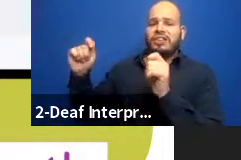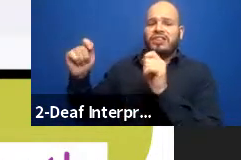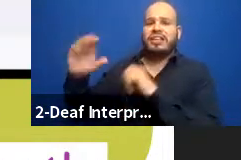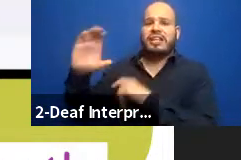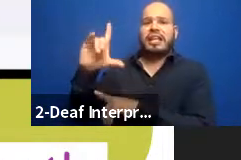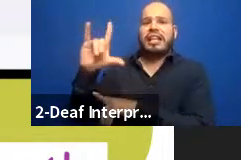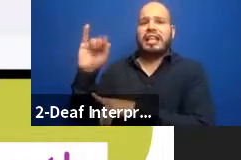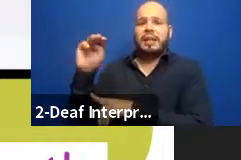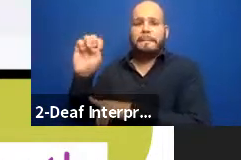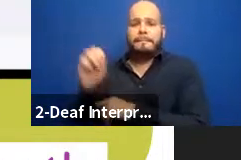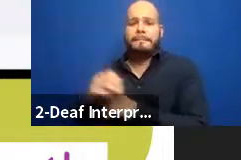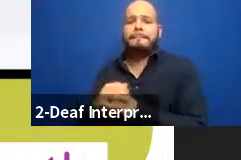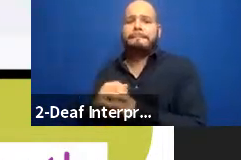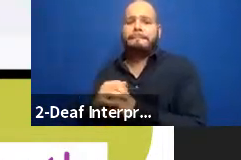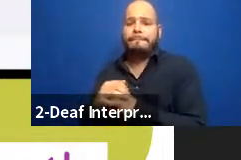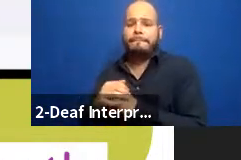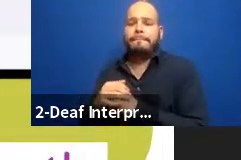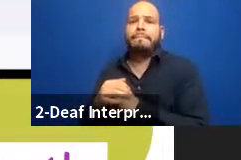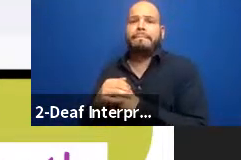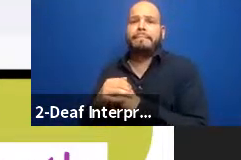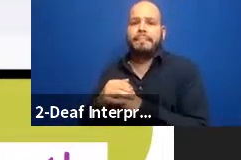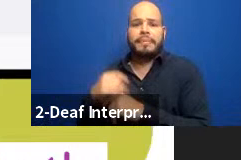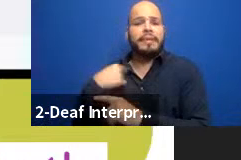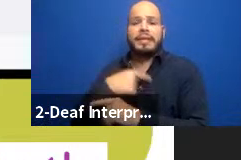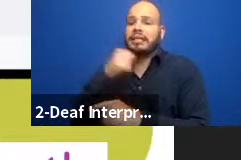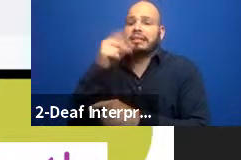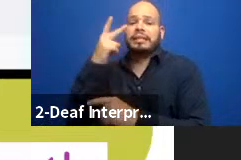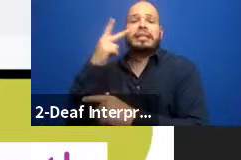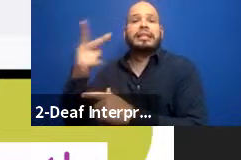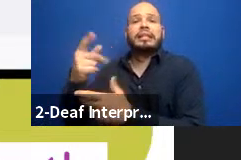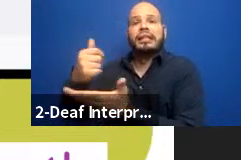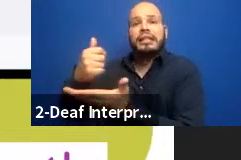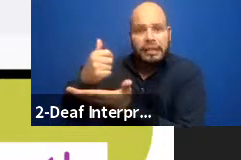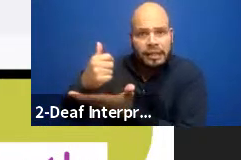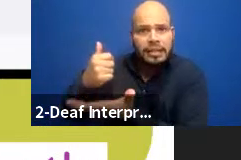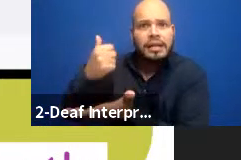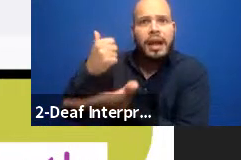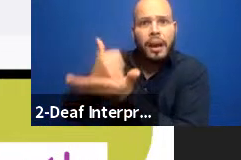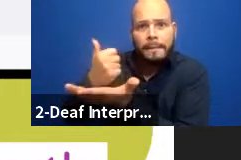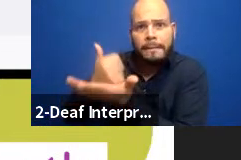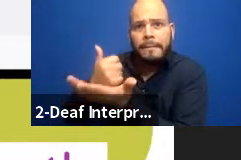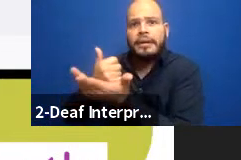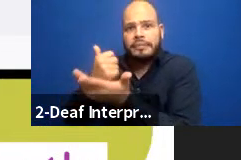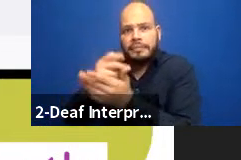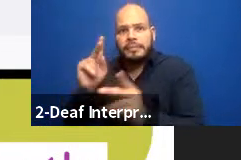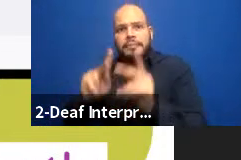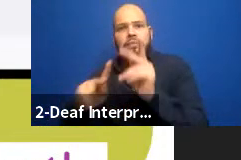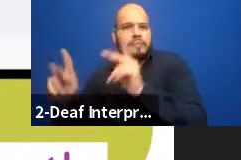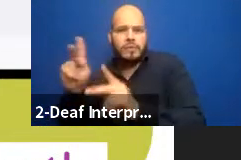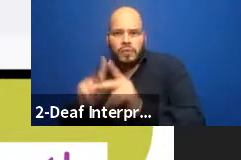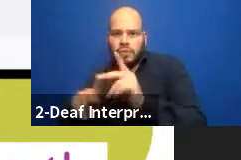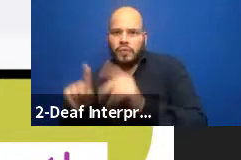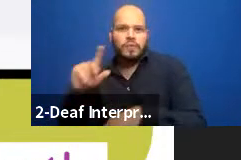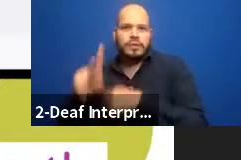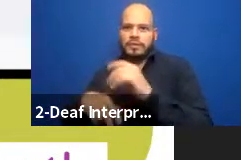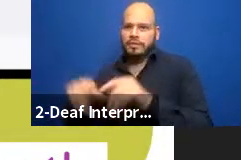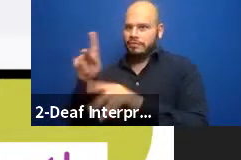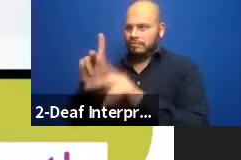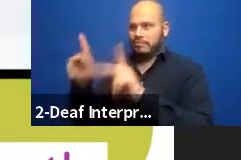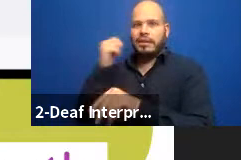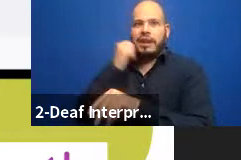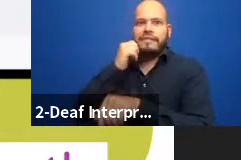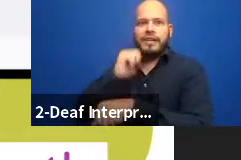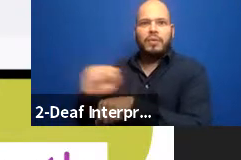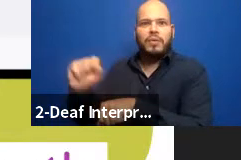like a vegetable, and taking back the time to give it to my people. Want everything equal, no government's free throw. We know how to water the